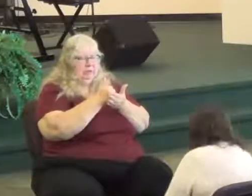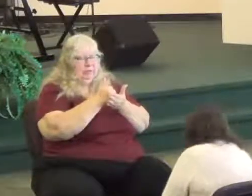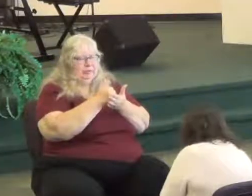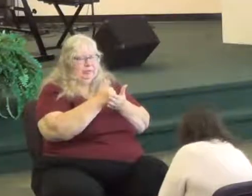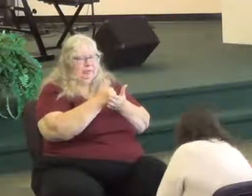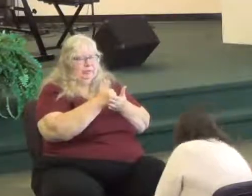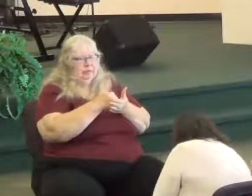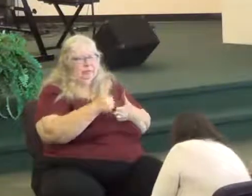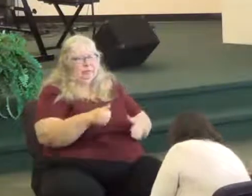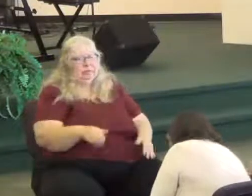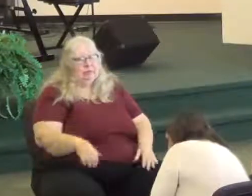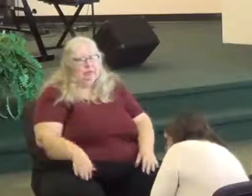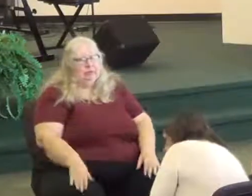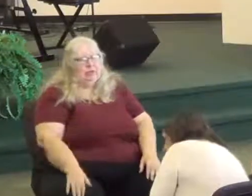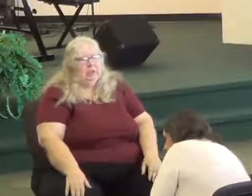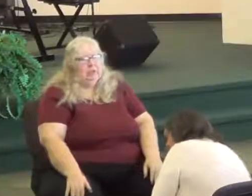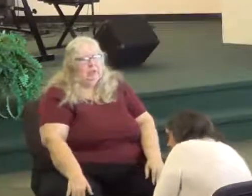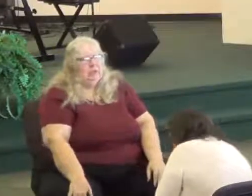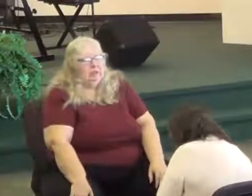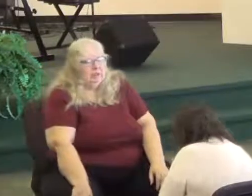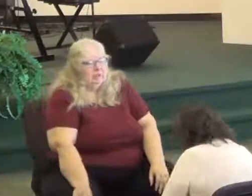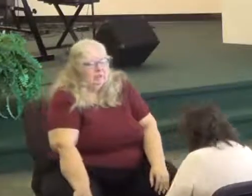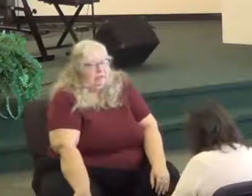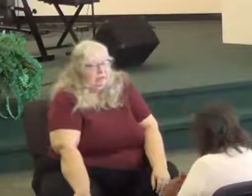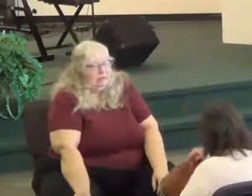Give Adam some love before you go.